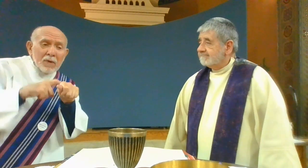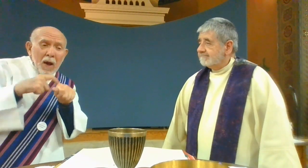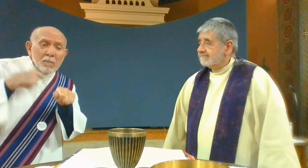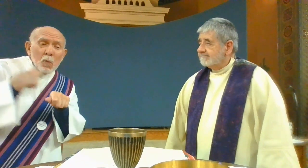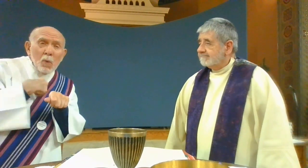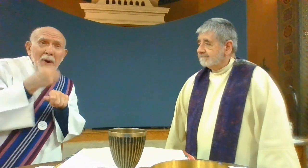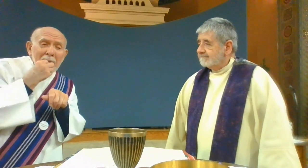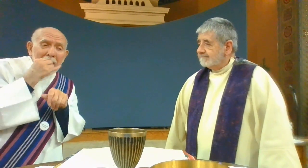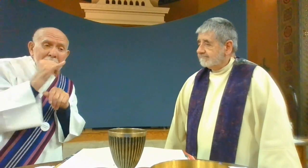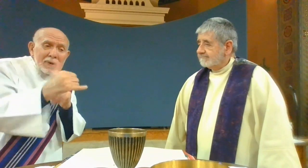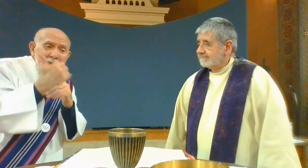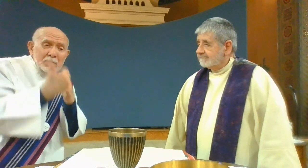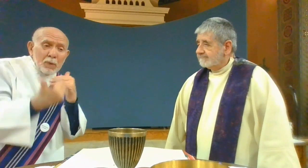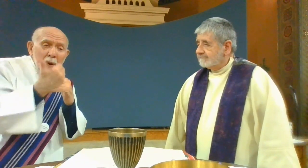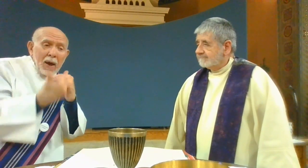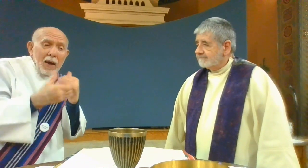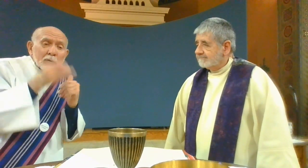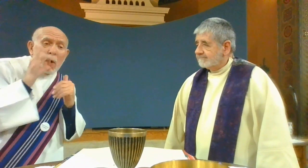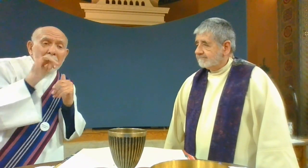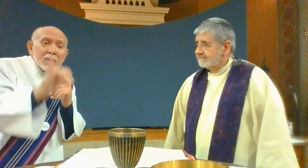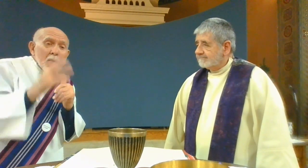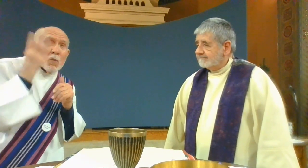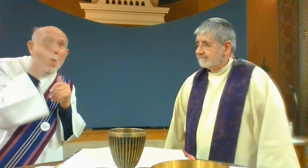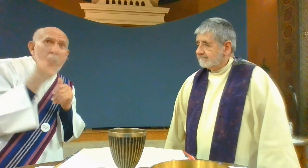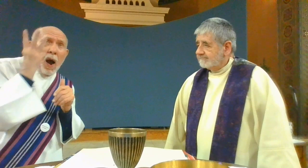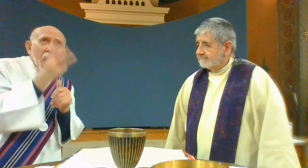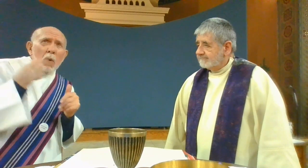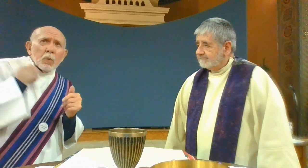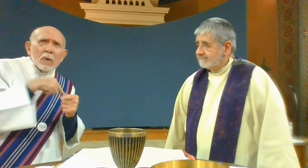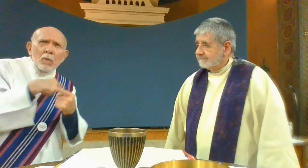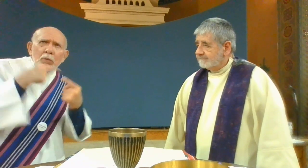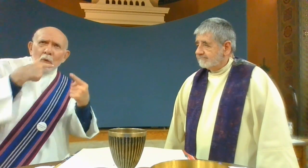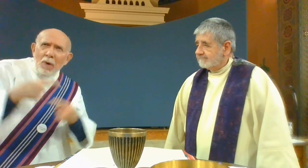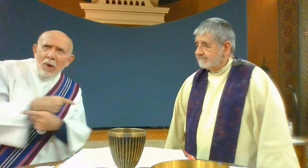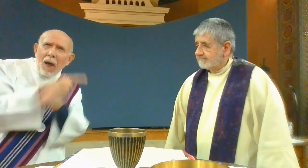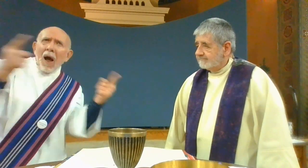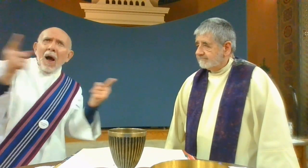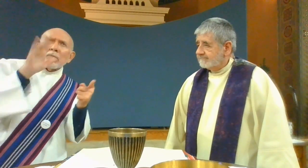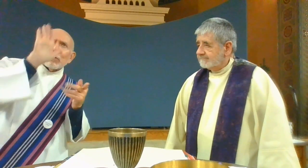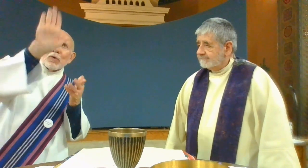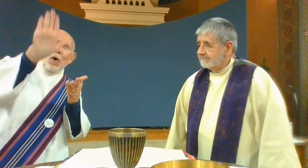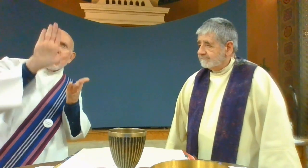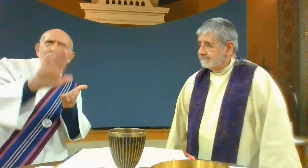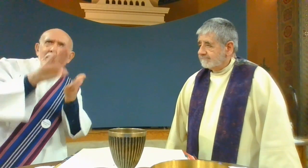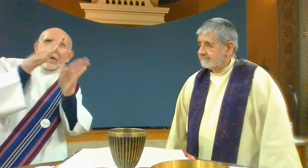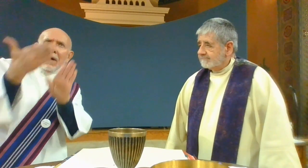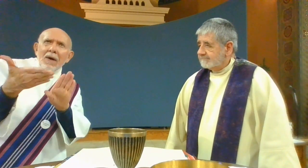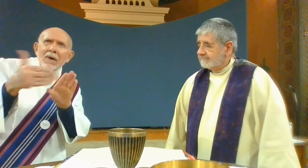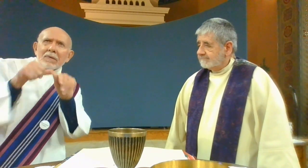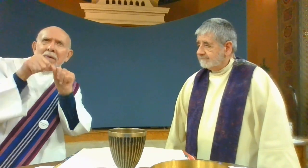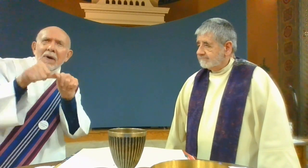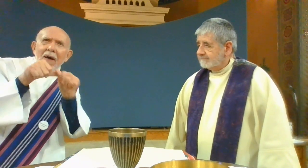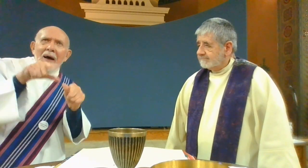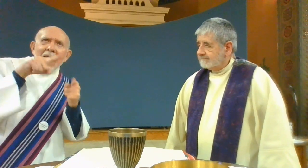When we eat this bread and drink this cup we proclaim your death O Lord